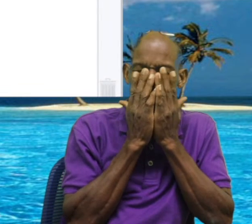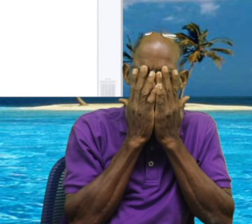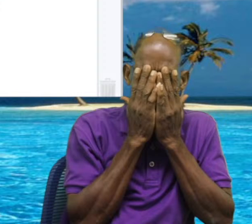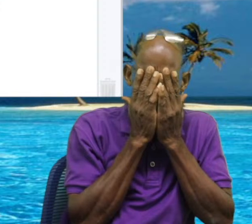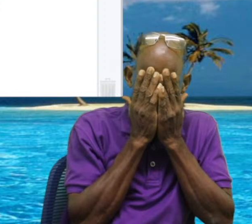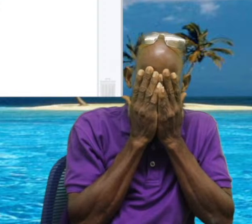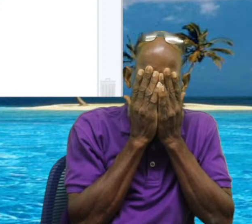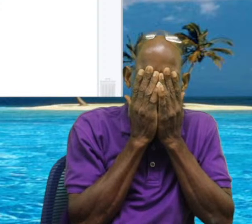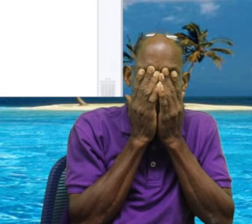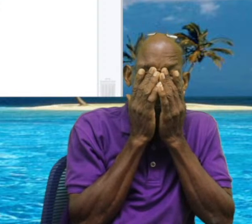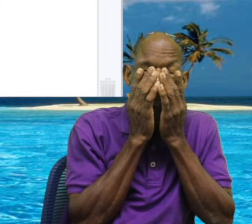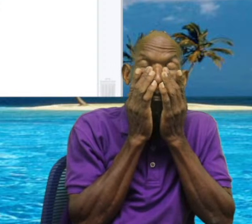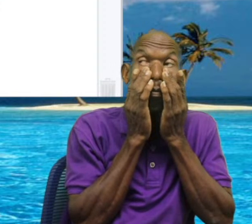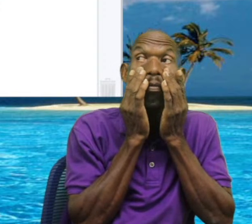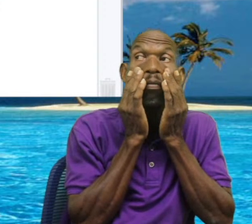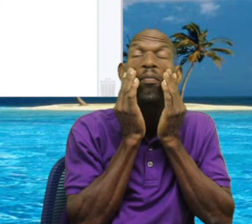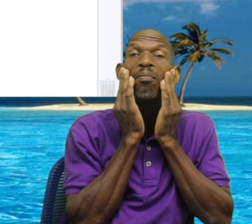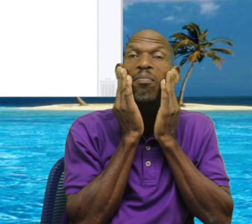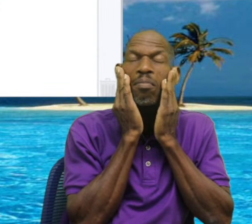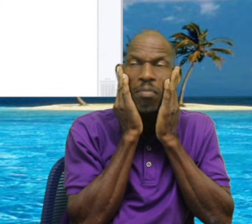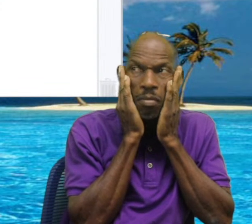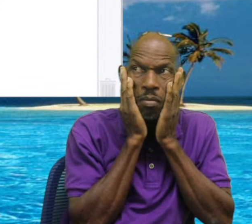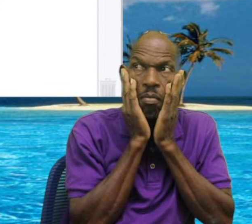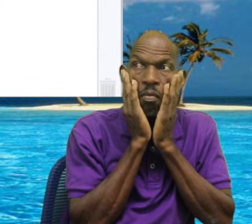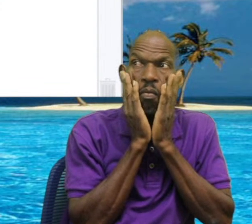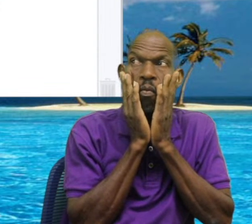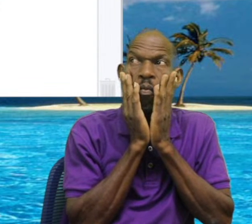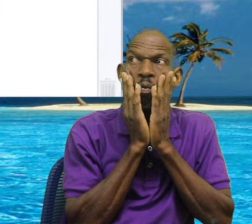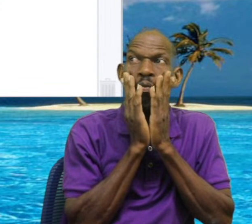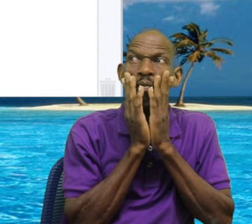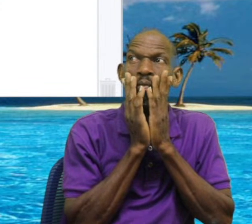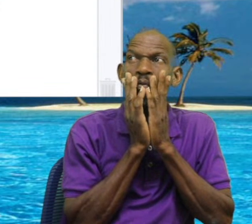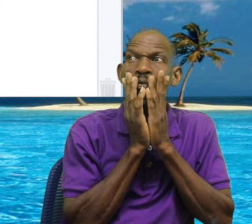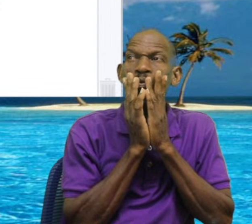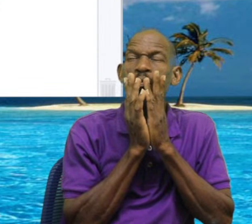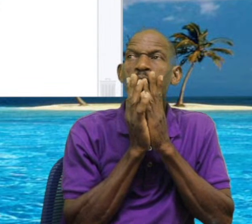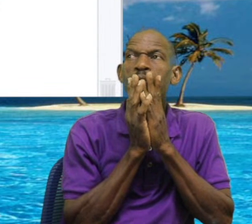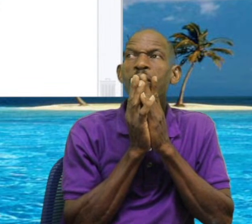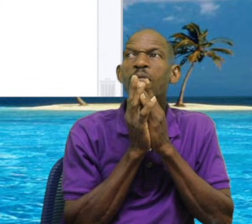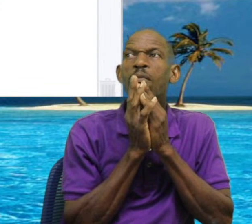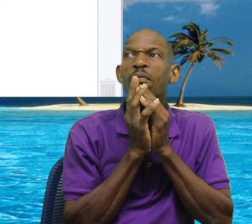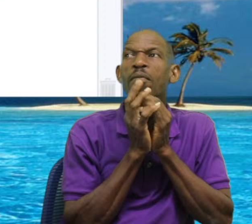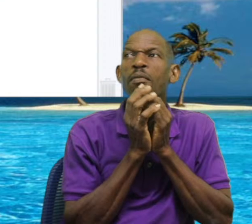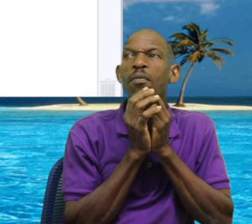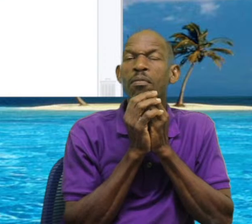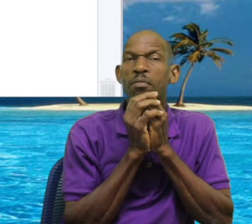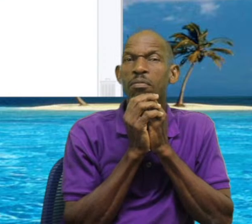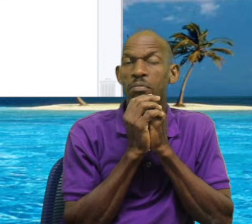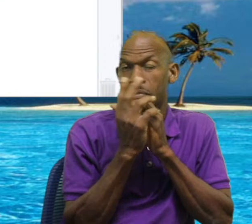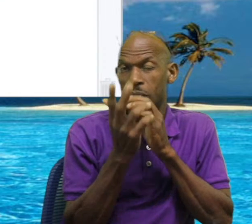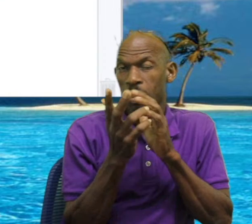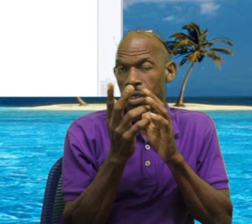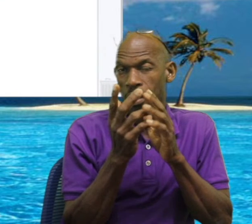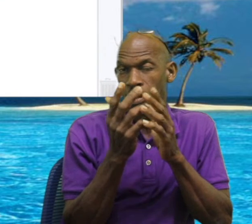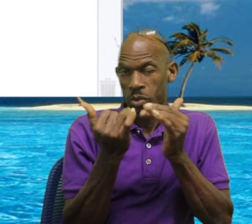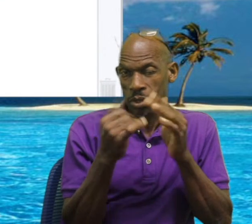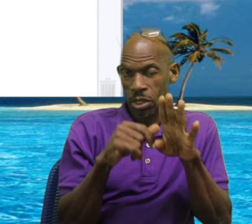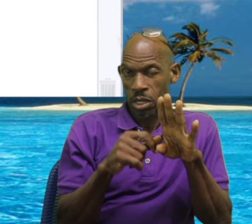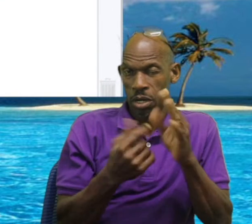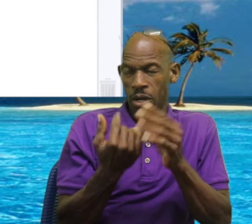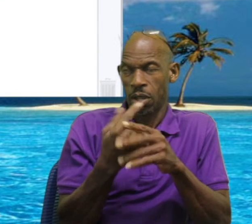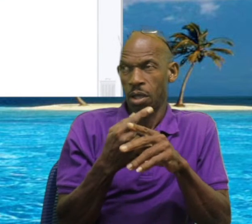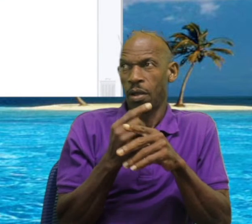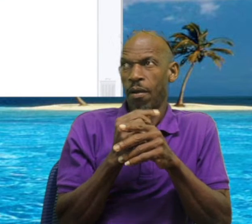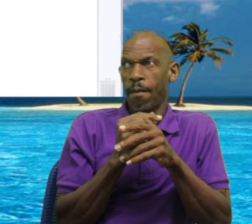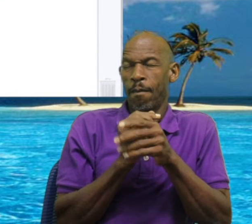Right, so this is, remember how I did it? This is number 1, nouns. Mary and Jane are